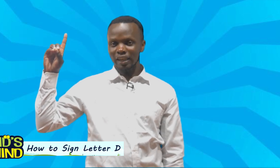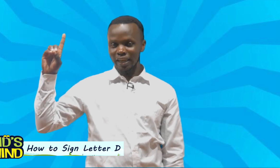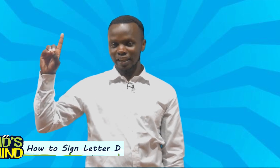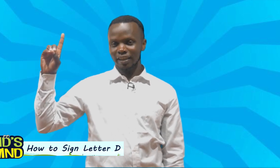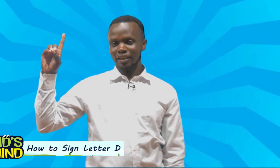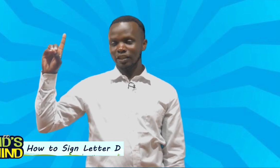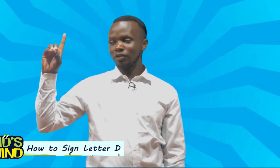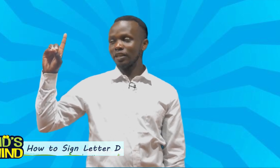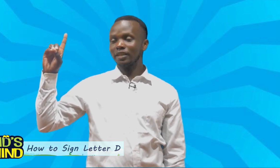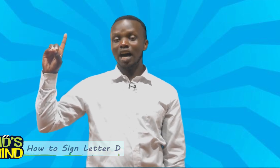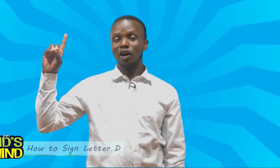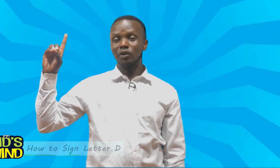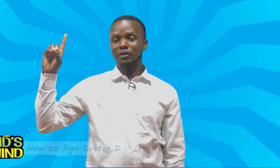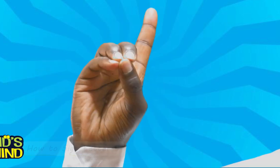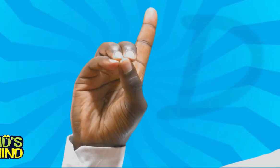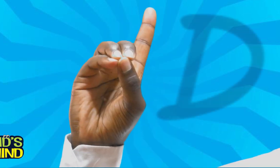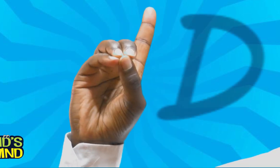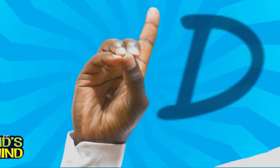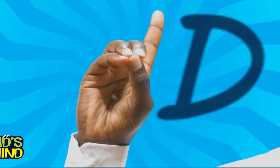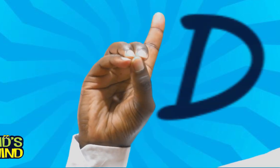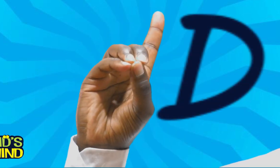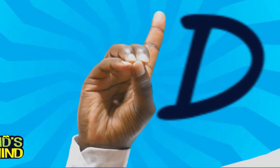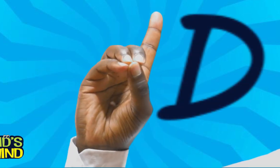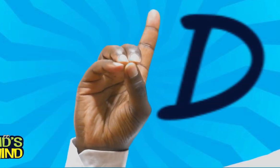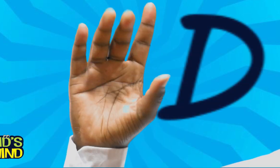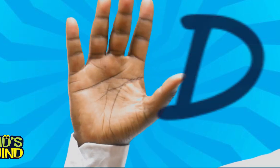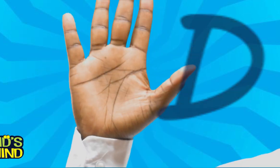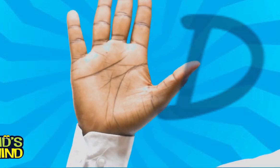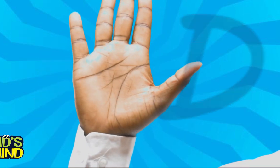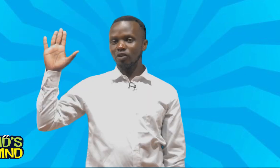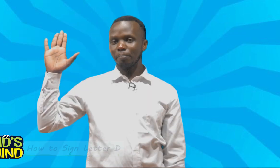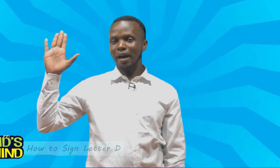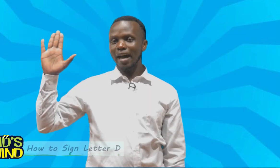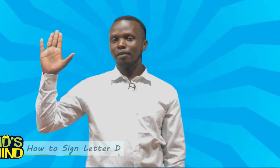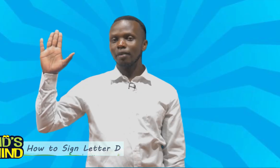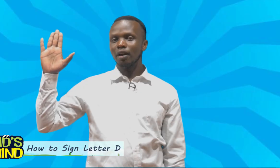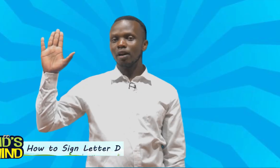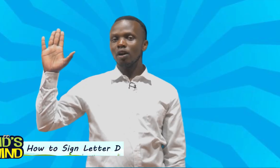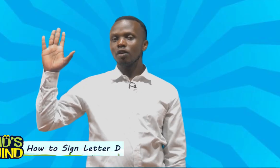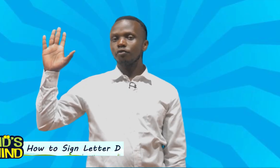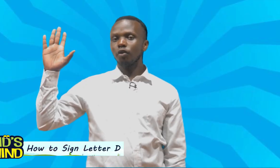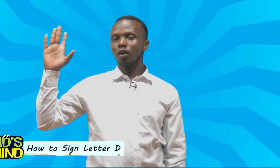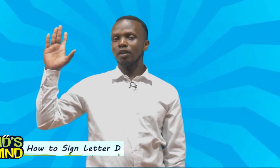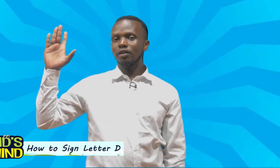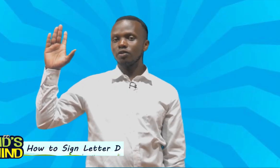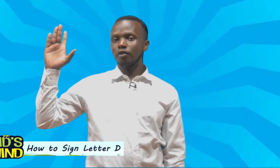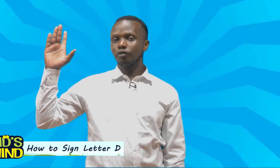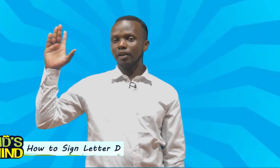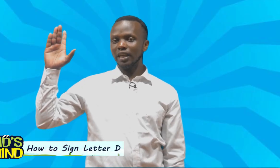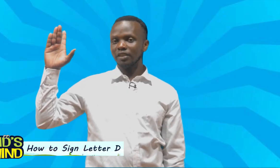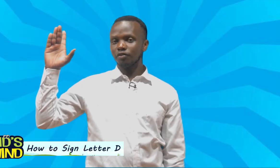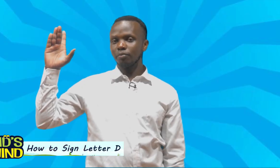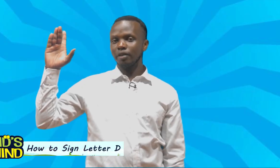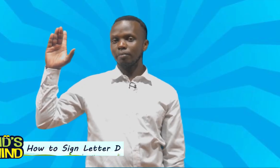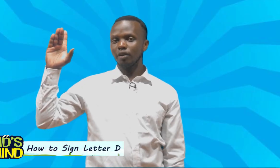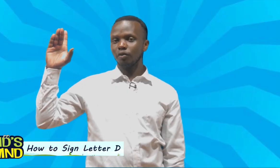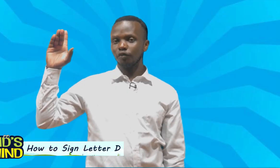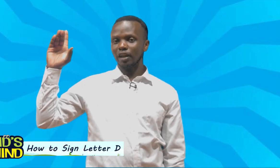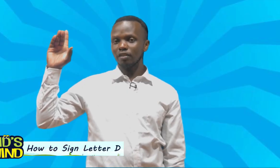only. So this is how you sign D. Use your palm, fold your fingers from the middle finger to